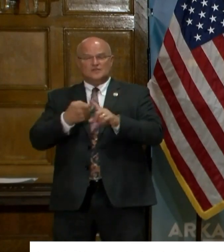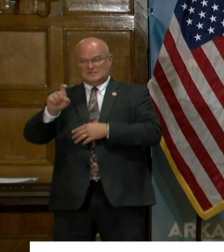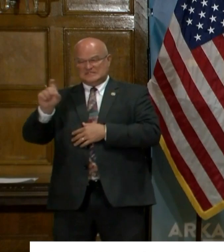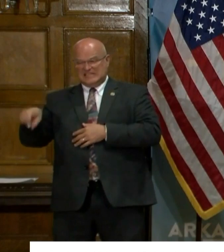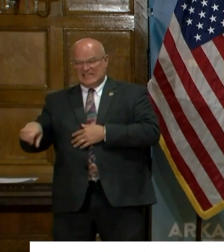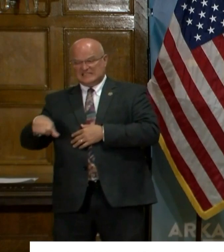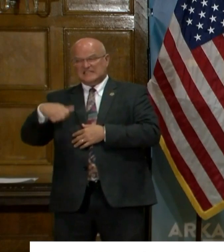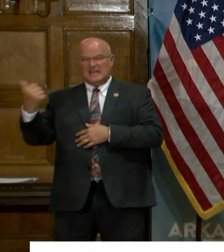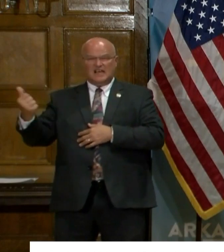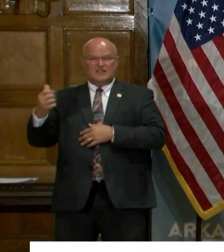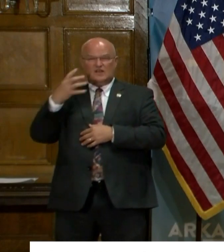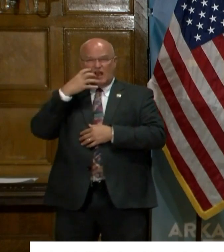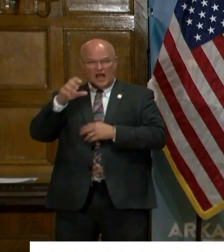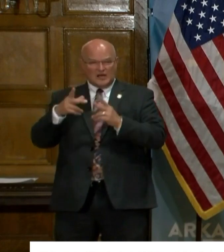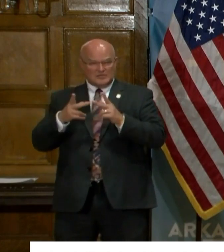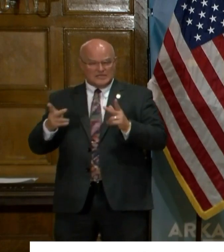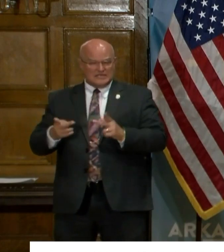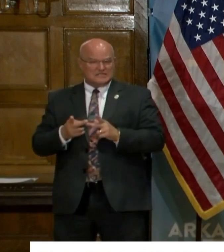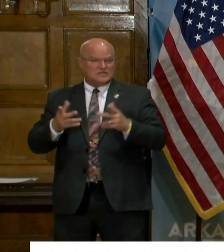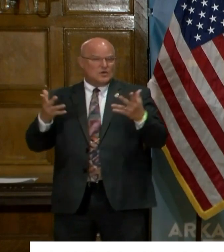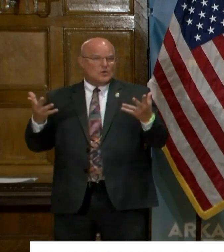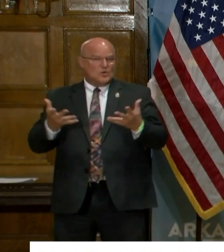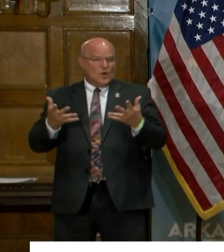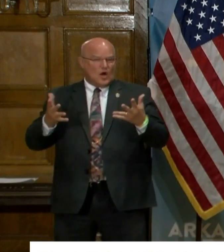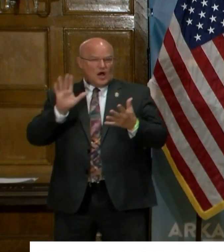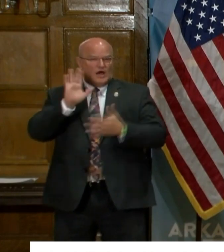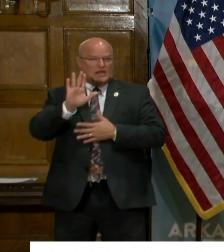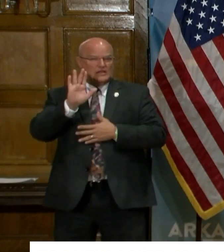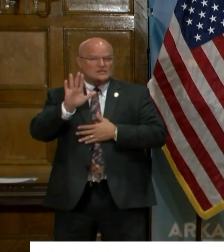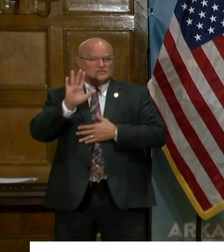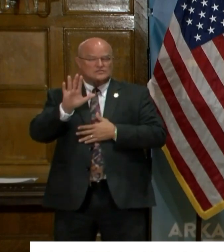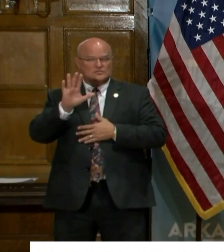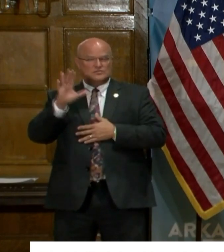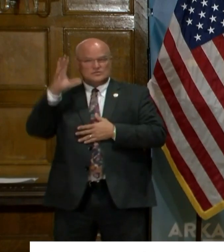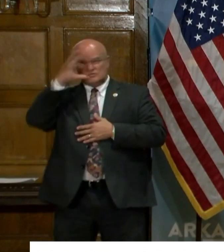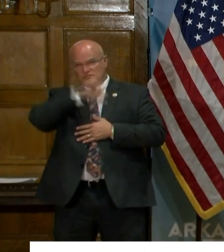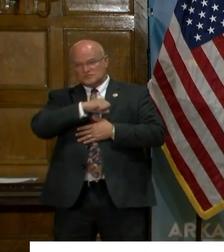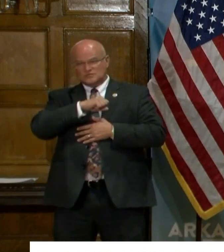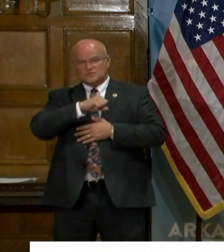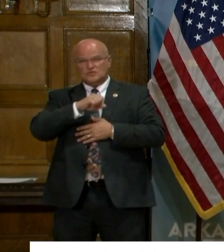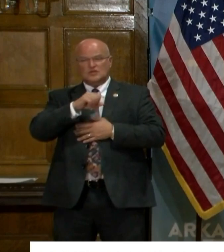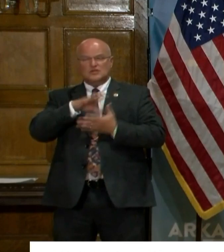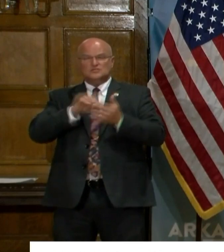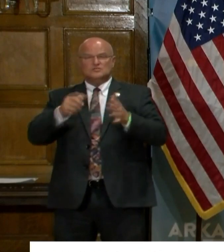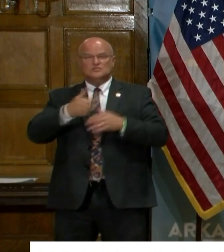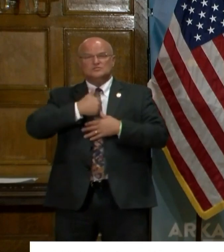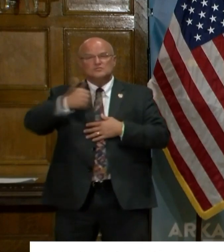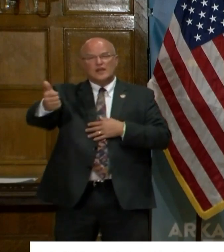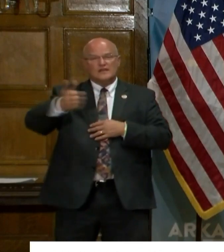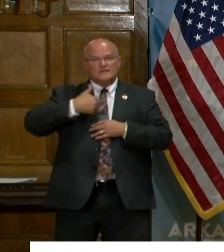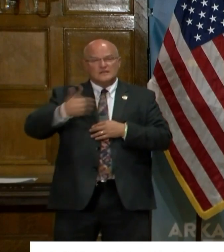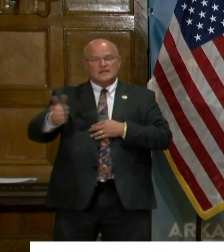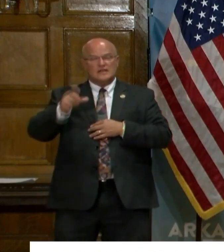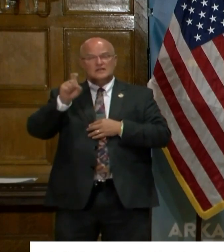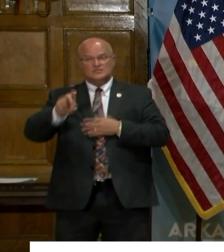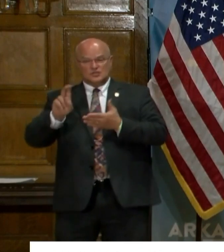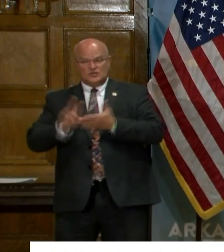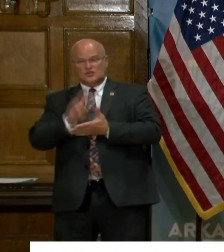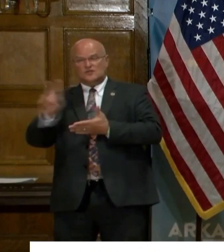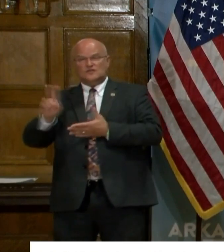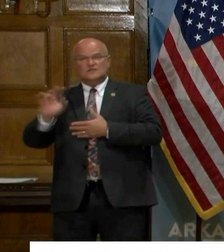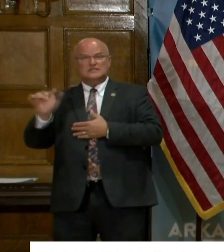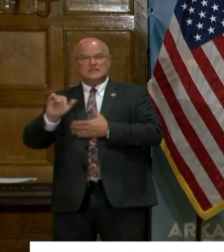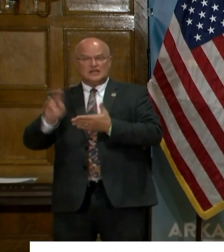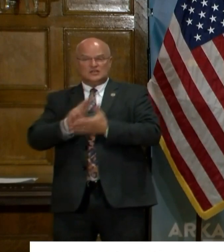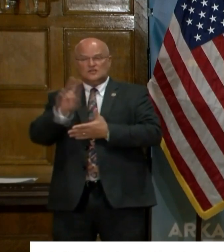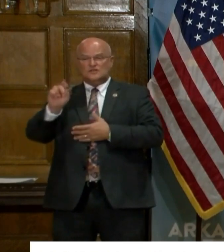Texas and other hotbed areas. What is y'all's advice to students traveling to and from those areas? And then also, should universities like